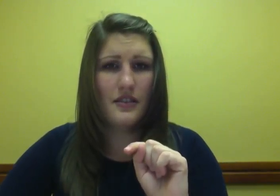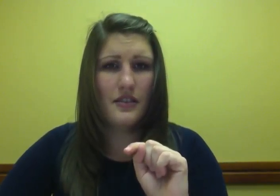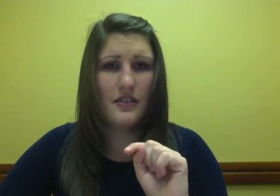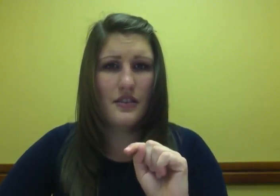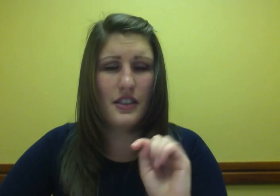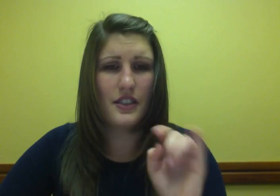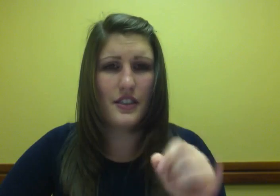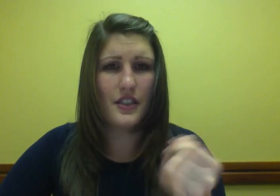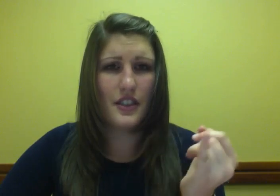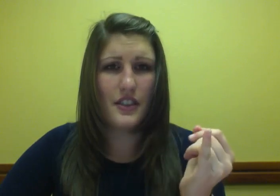TJ,